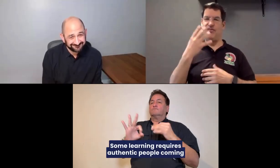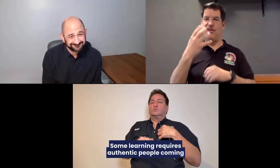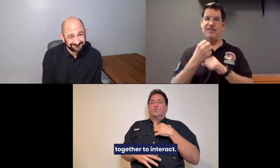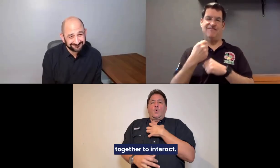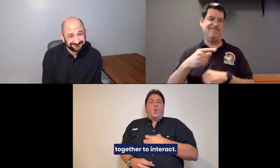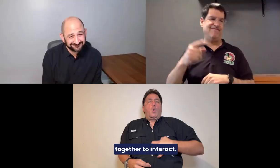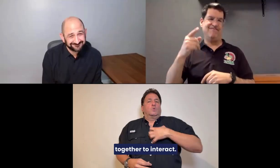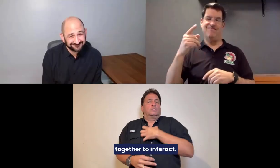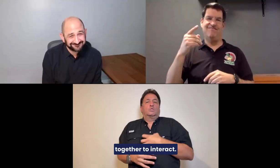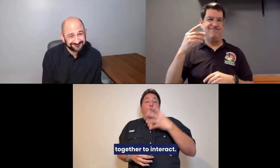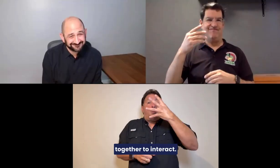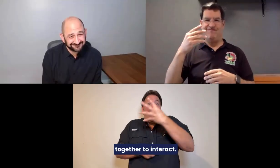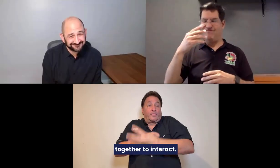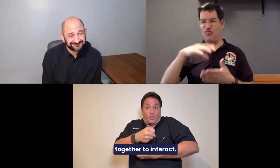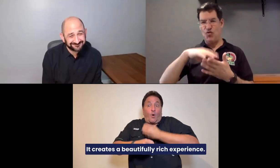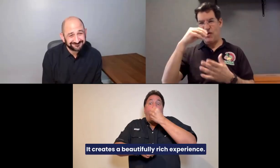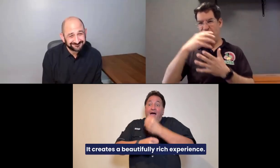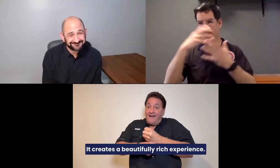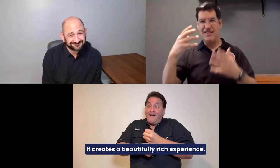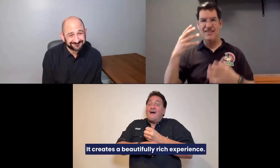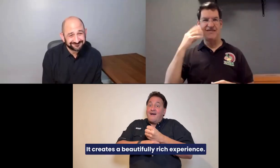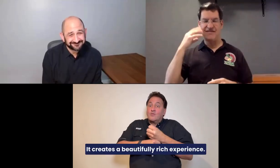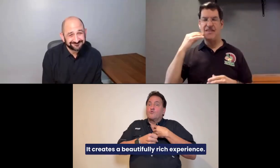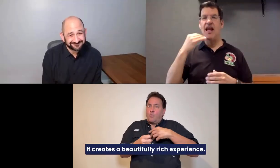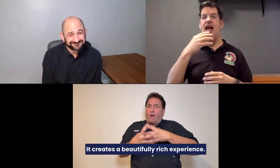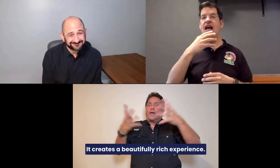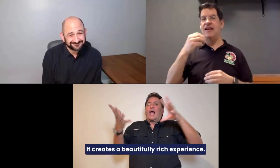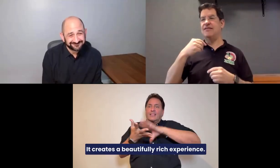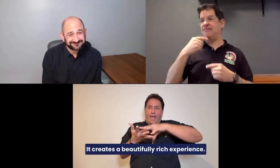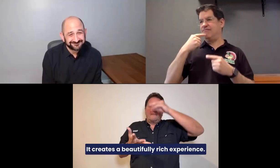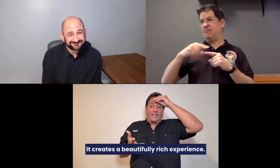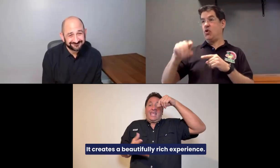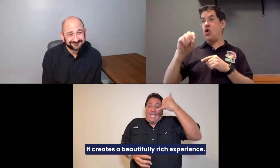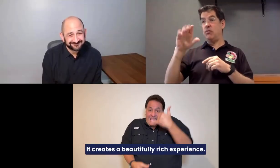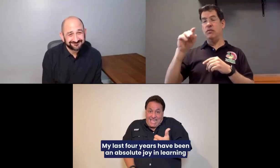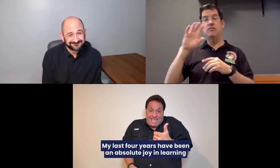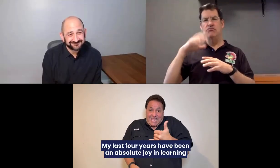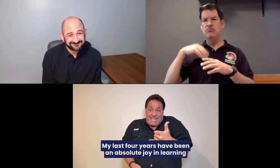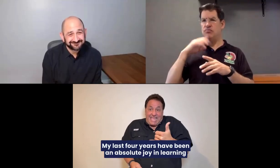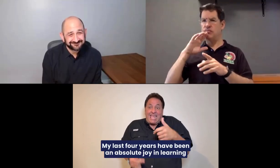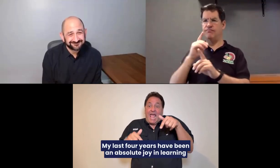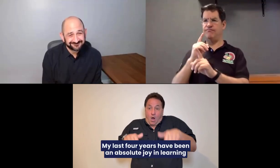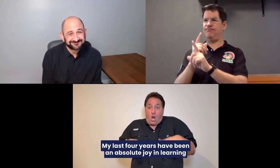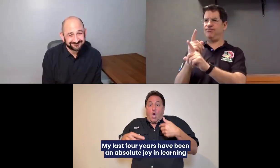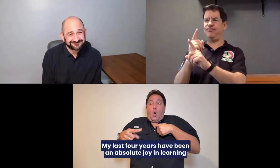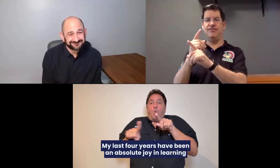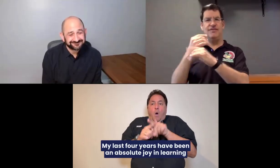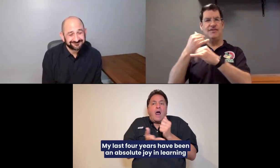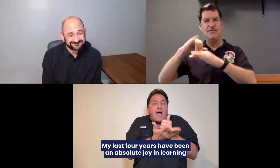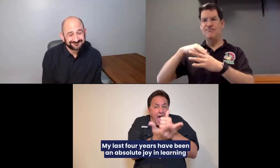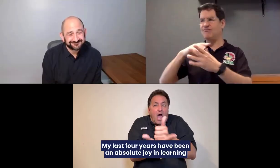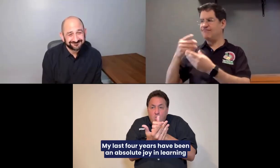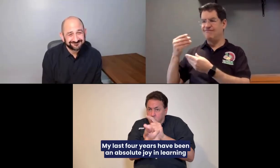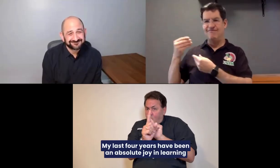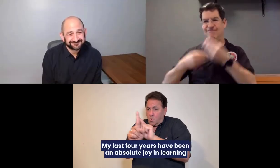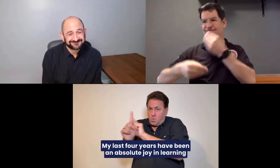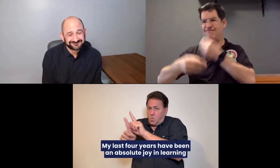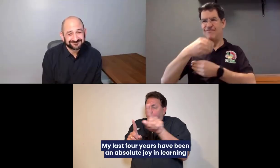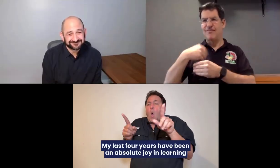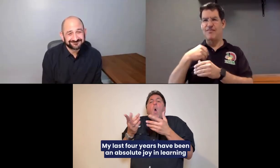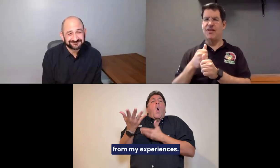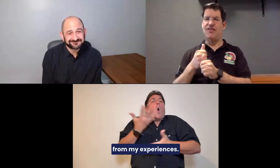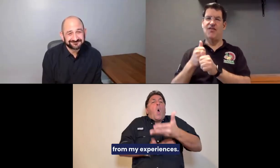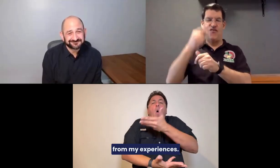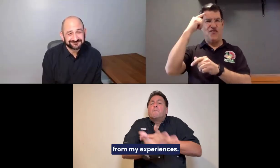people coming together to interact. It creates a beautifully rich experience. My last 4 years have been an absolute joy